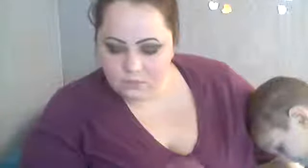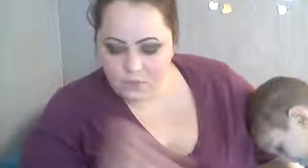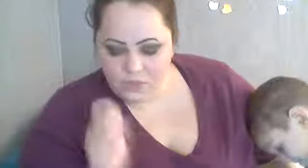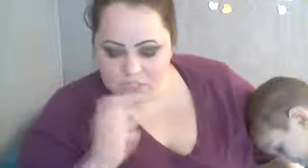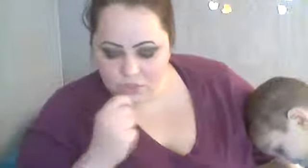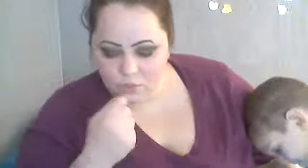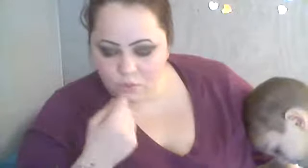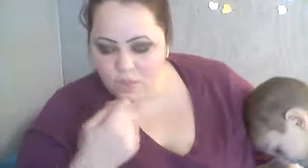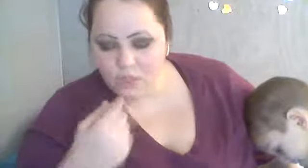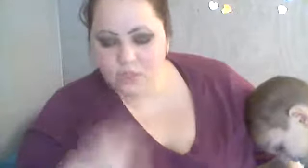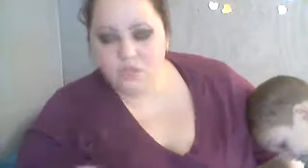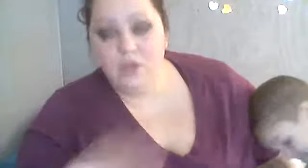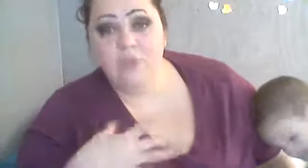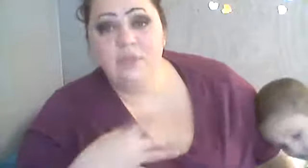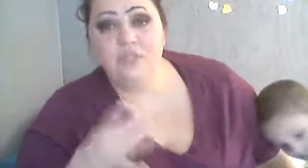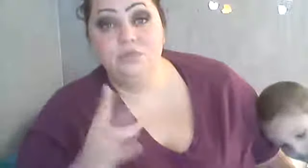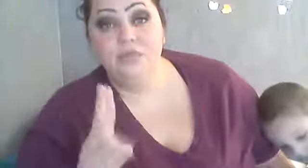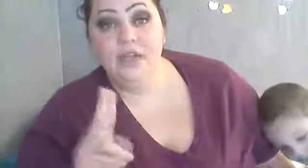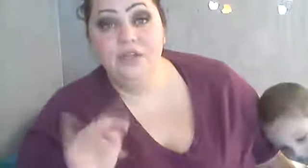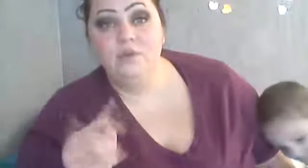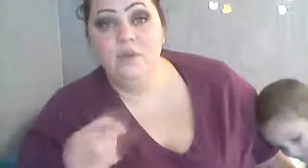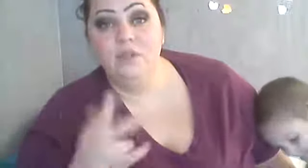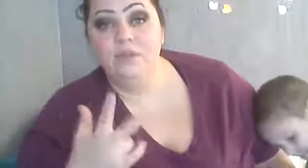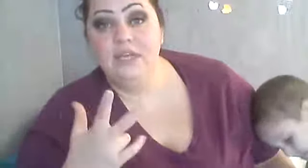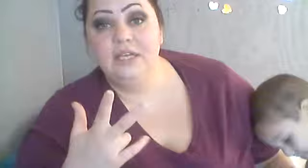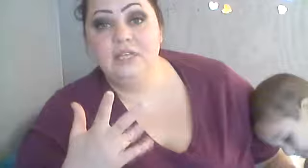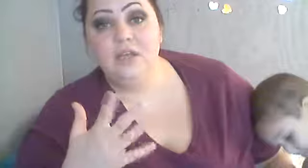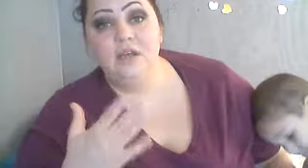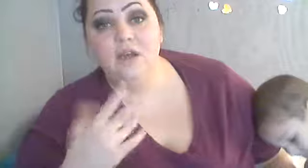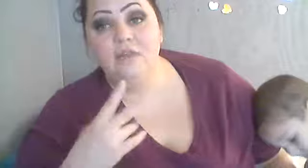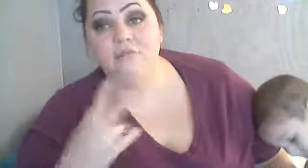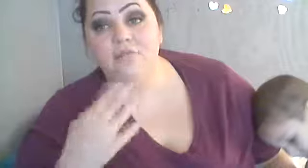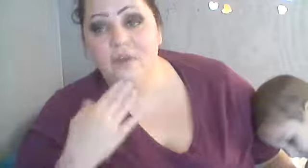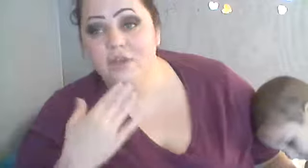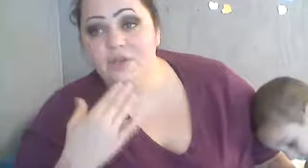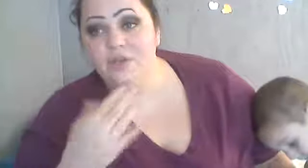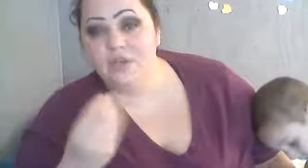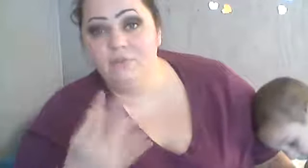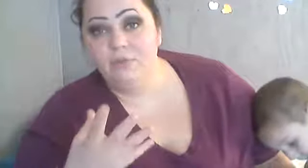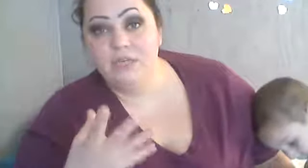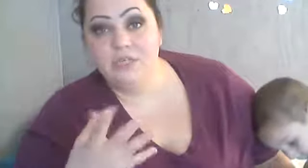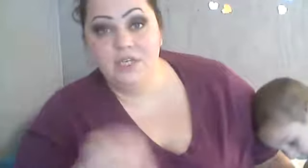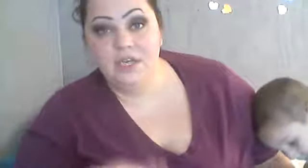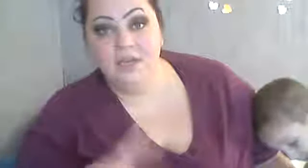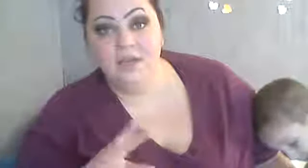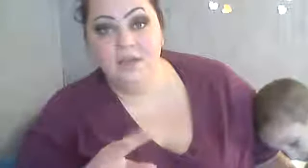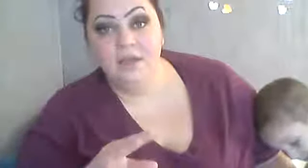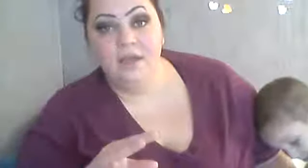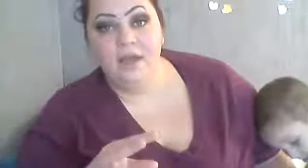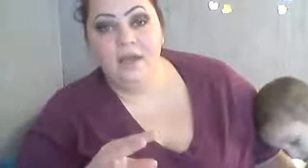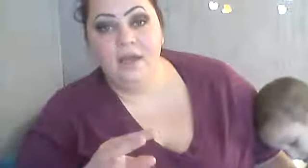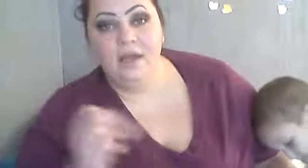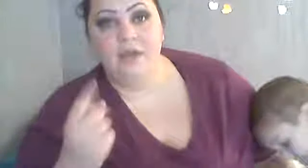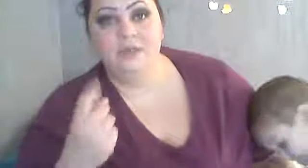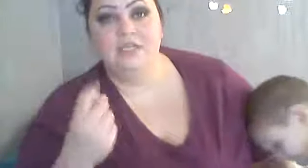Well, that's cool. So I really do like Unit 3. It's got a lot of very good information in it. And I understand